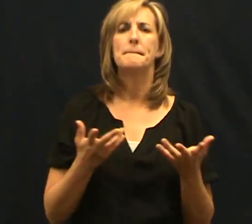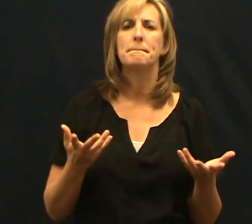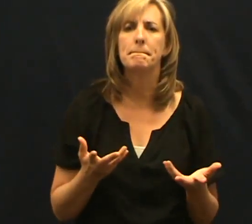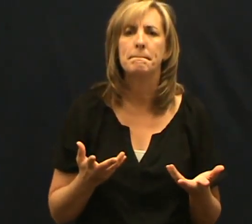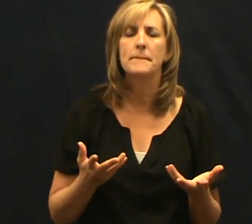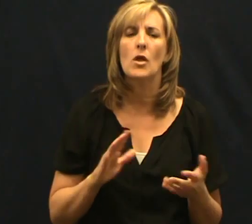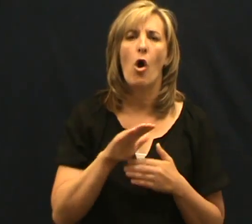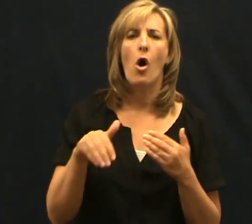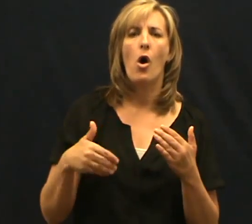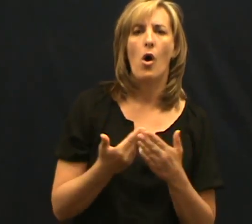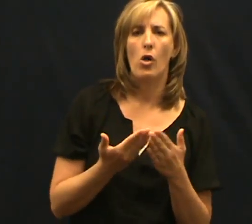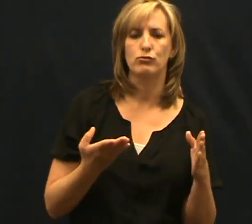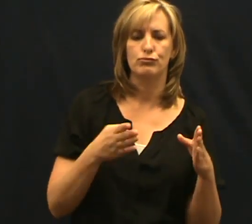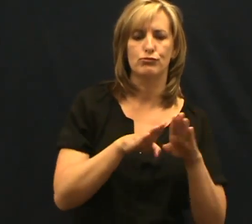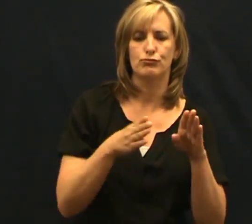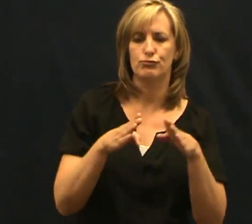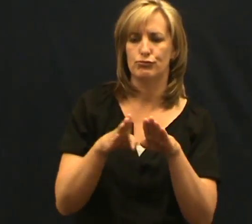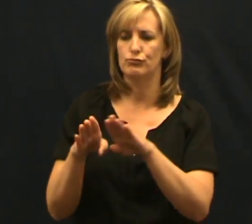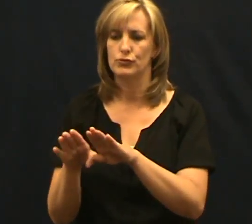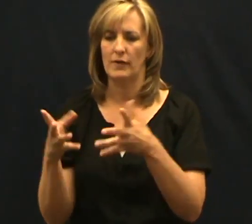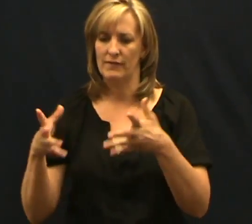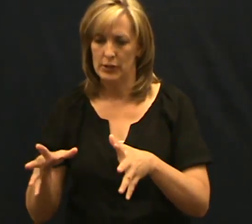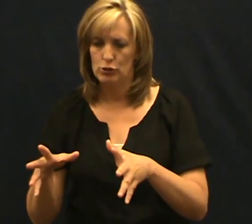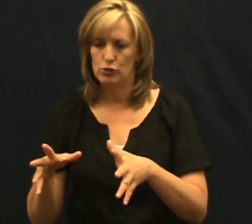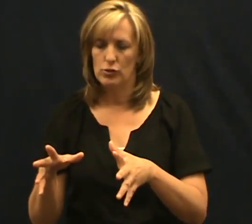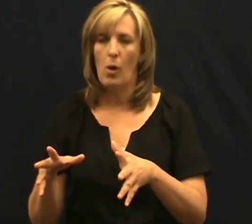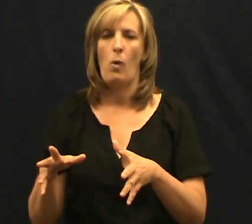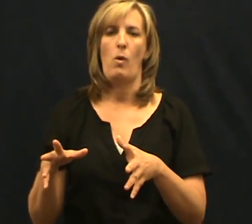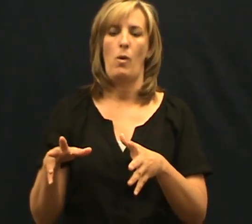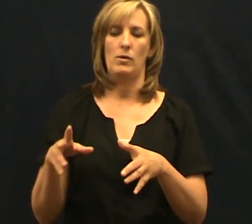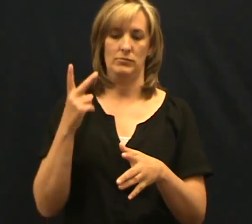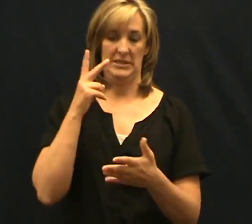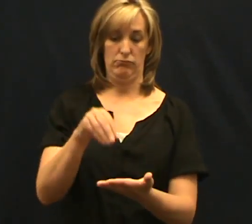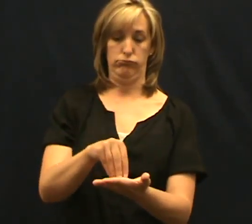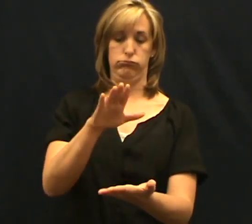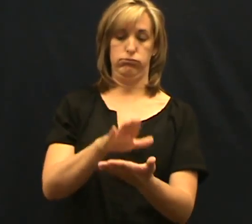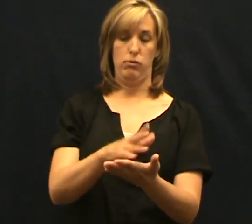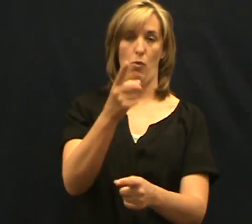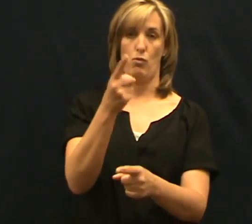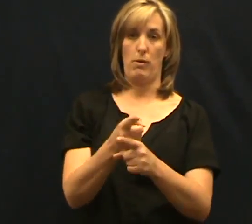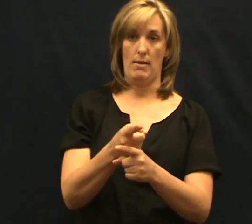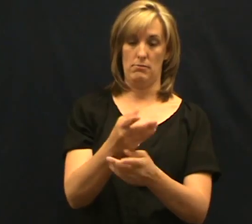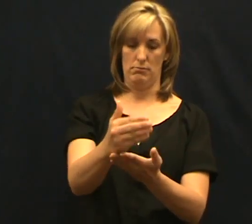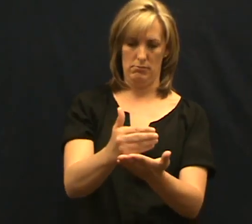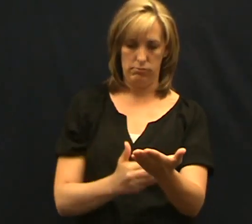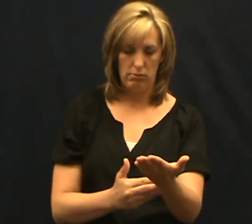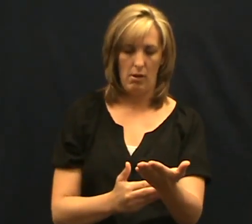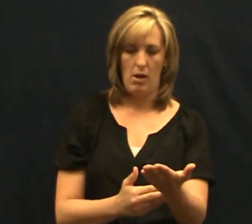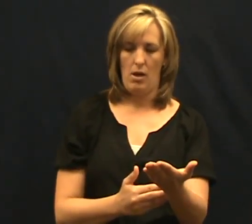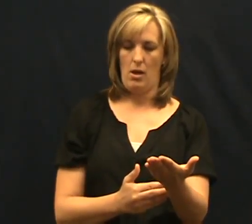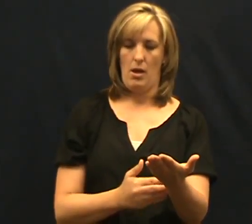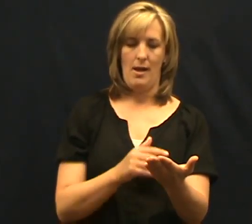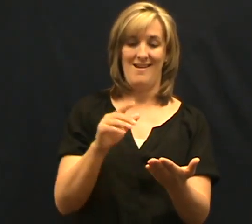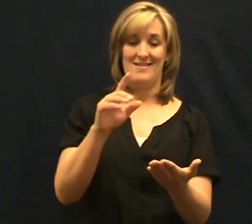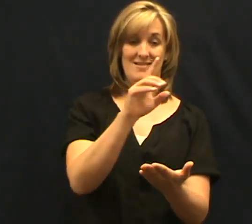entries the right way. And so you can see that our debits still equal our credits, and what's left in our